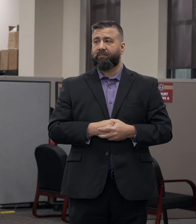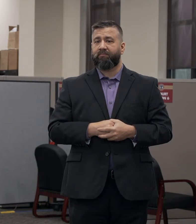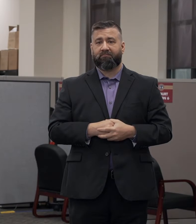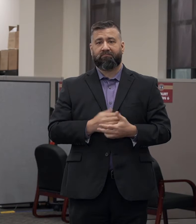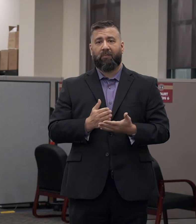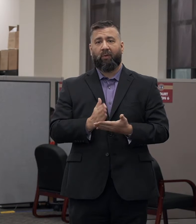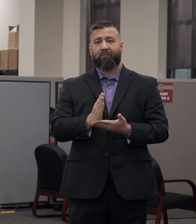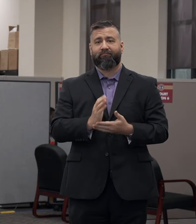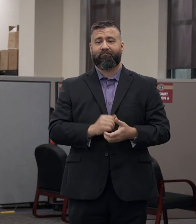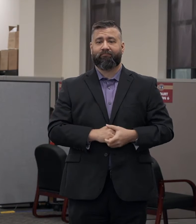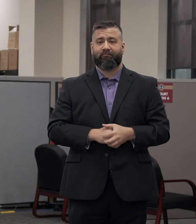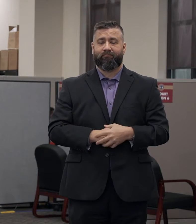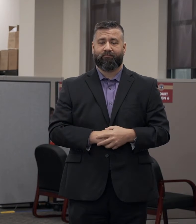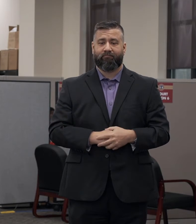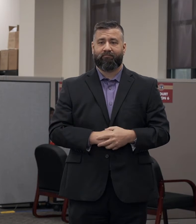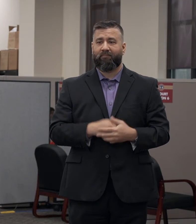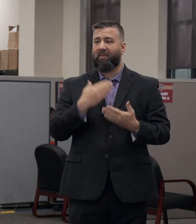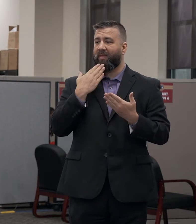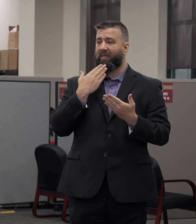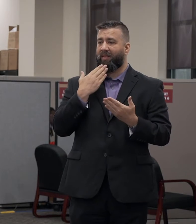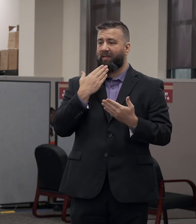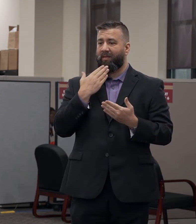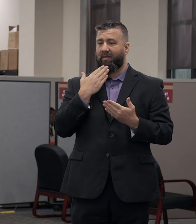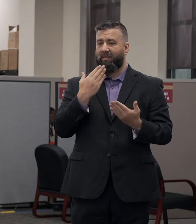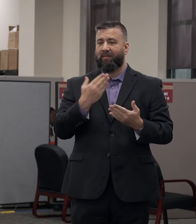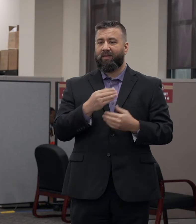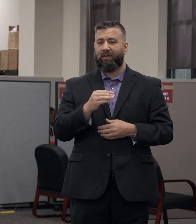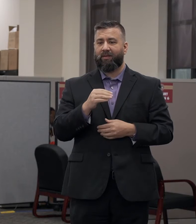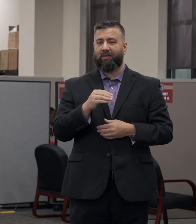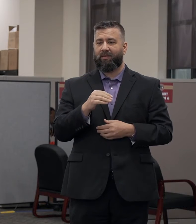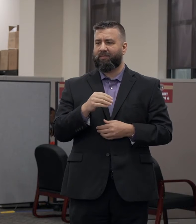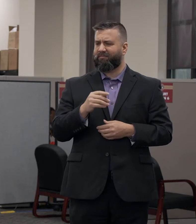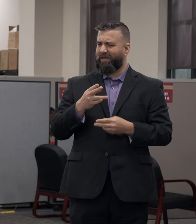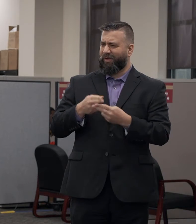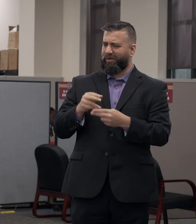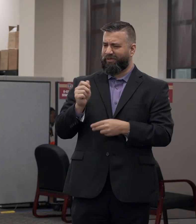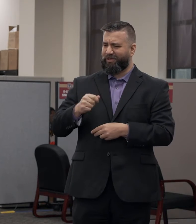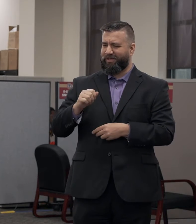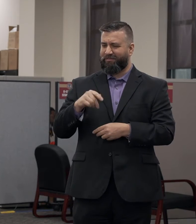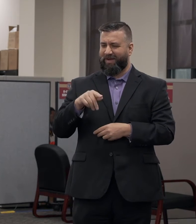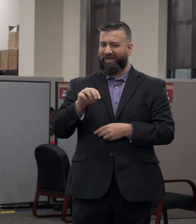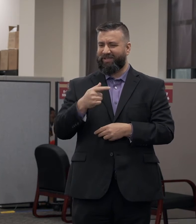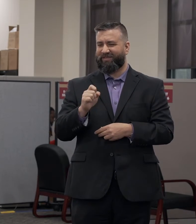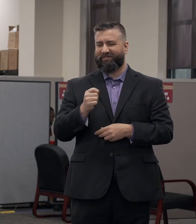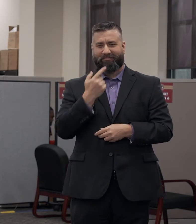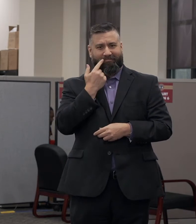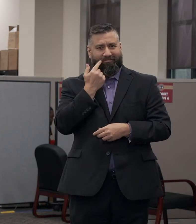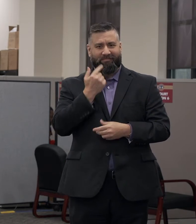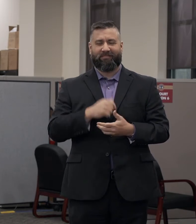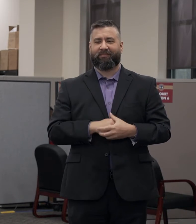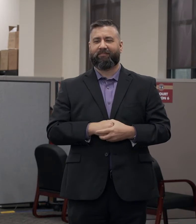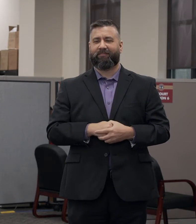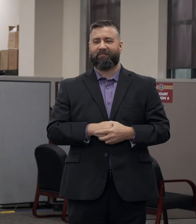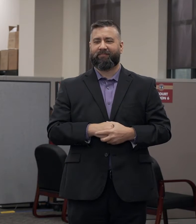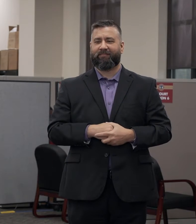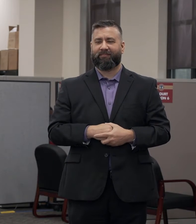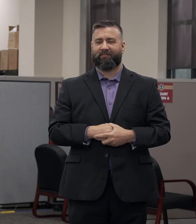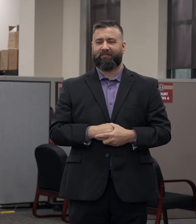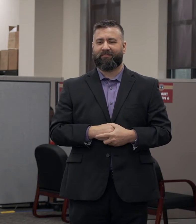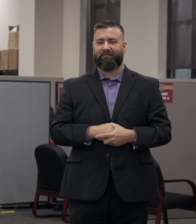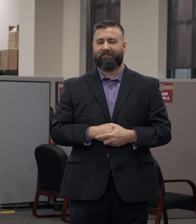All right. Thank you, Judge Page. Call you Judge. Okay. Promotion.